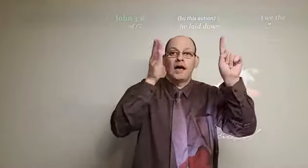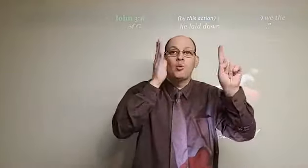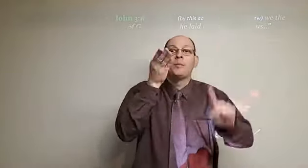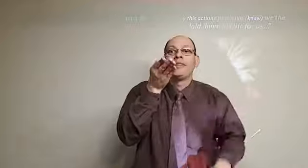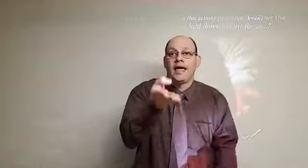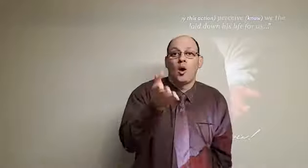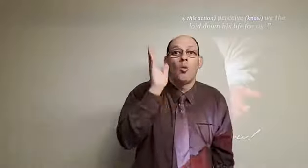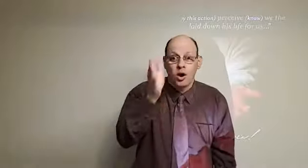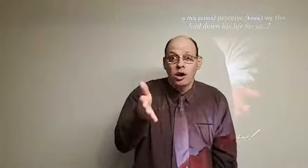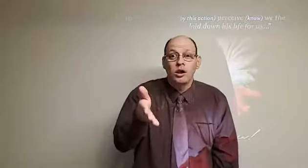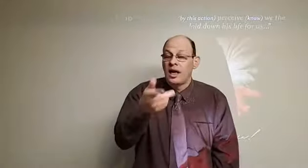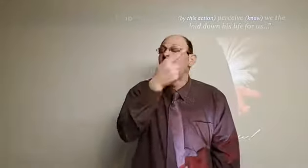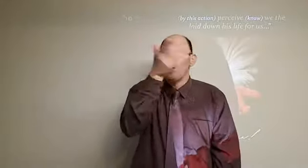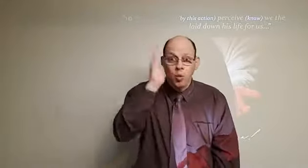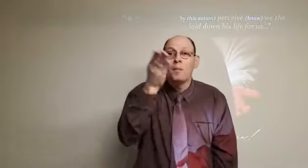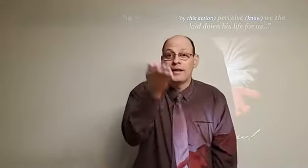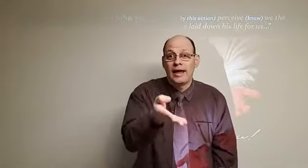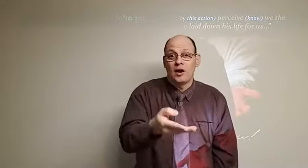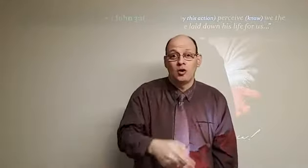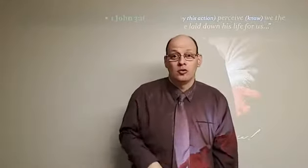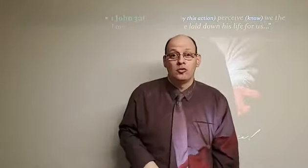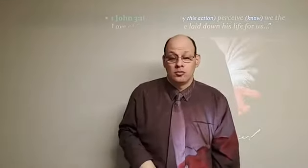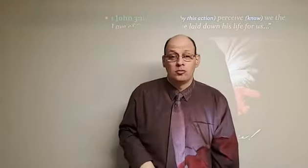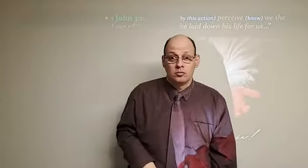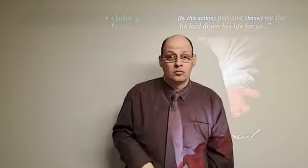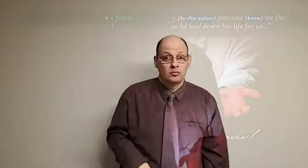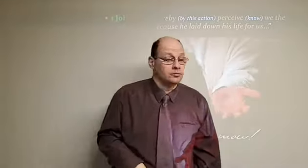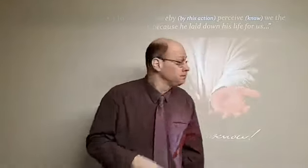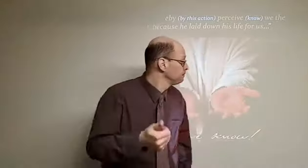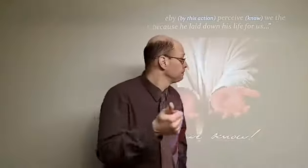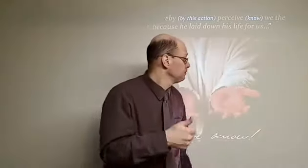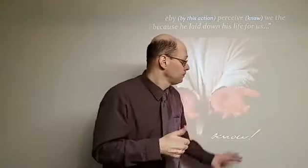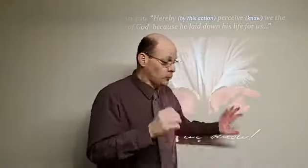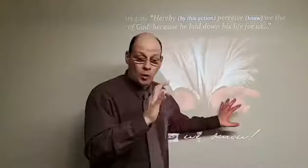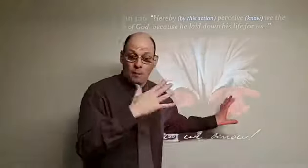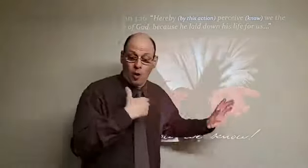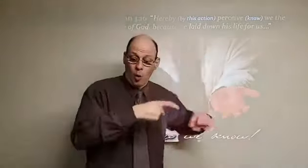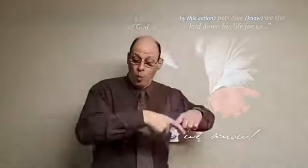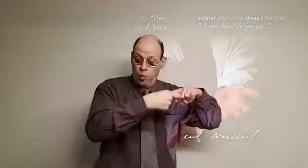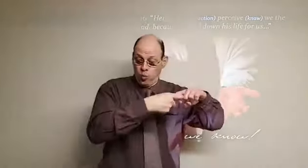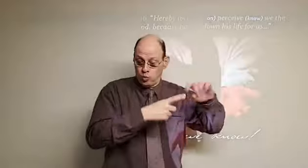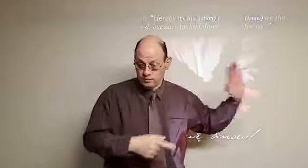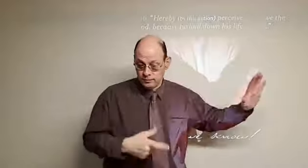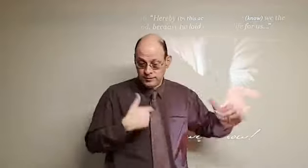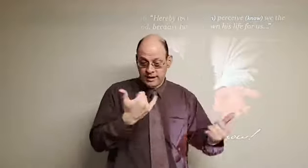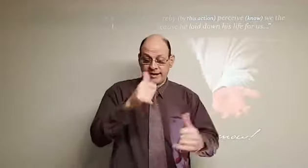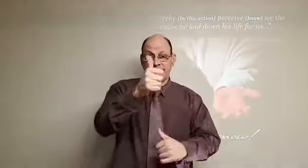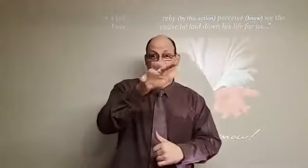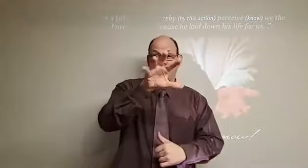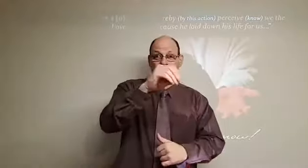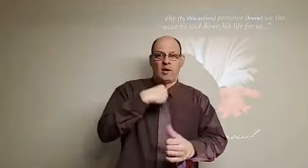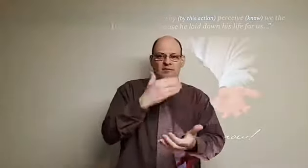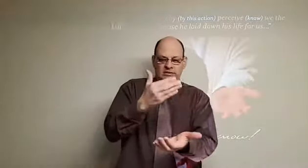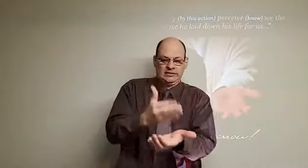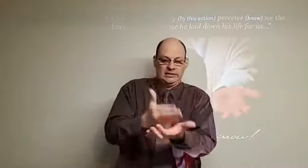what you do for him he is there for you he will be there for you I need to stop here it is 10.50